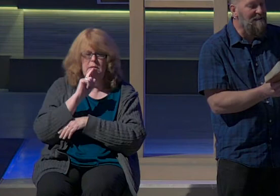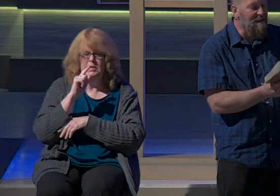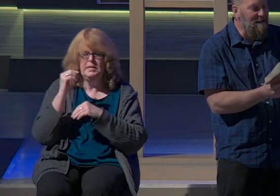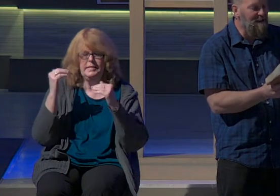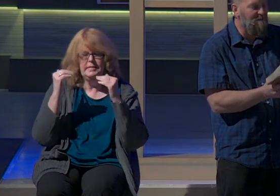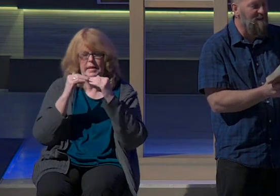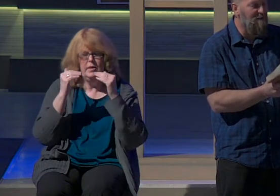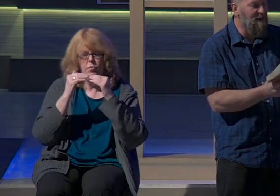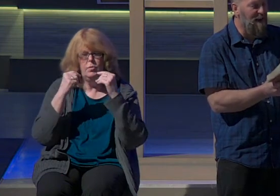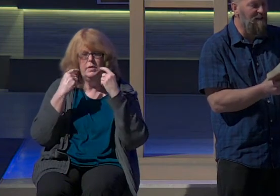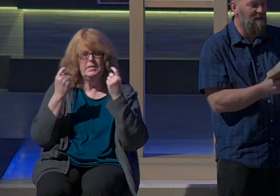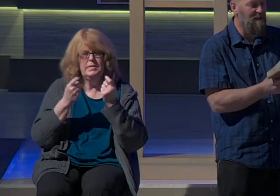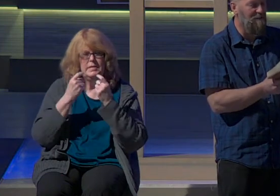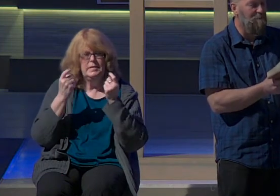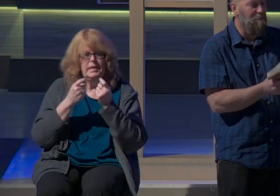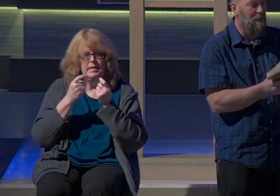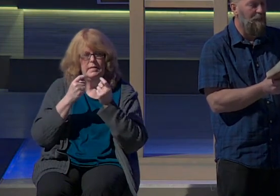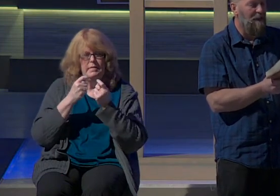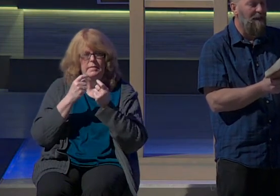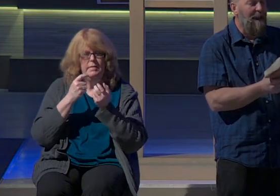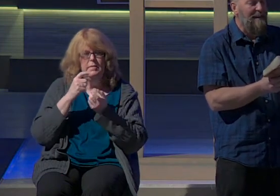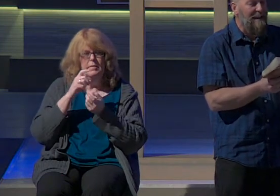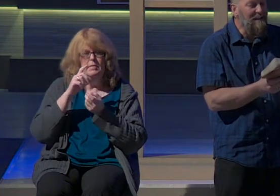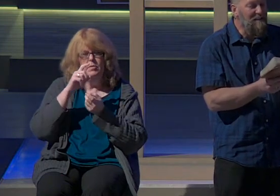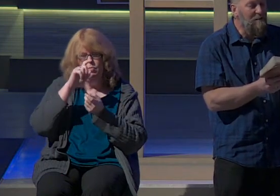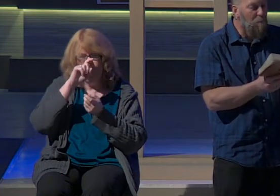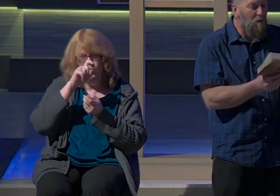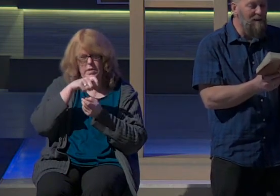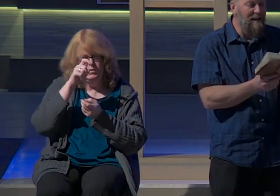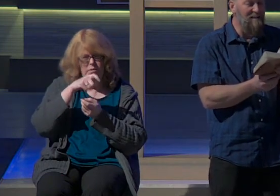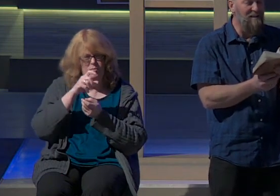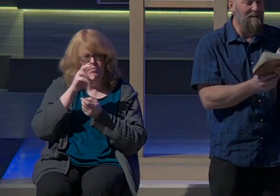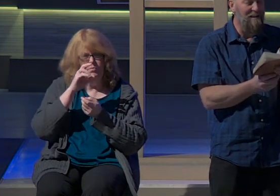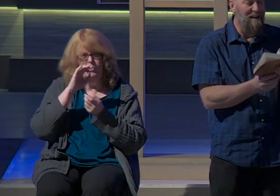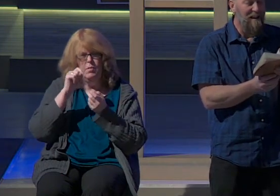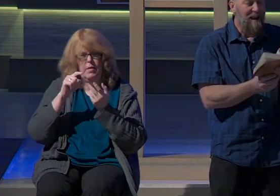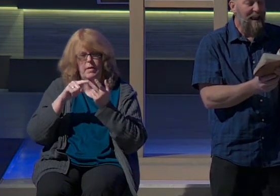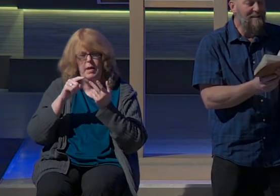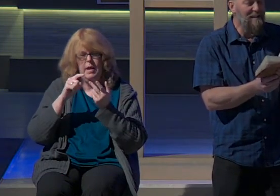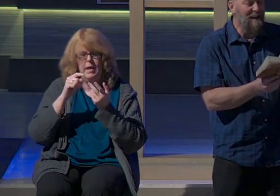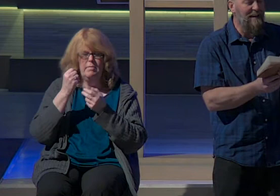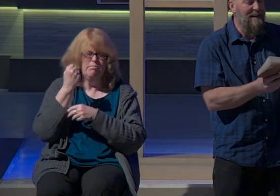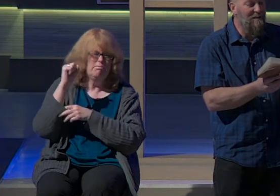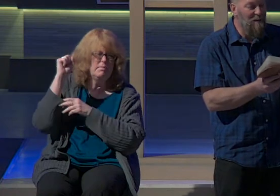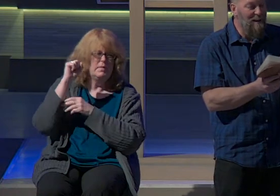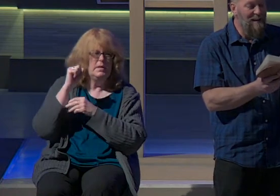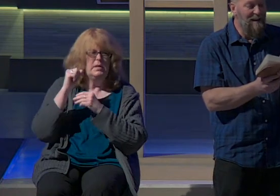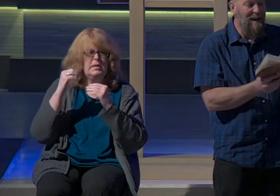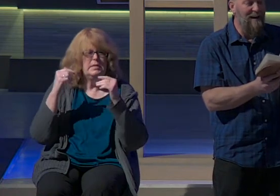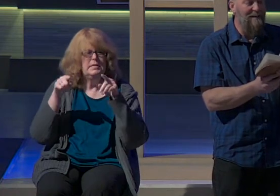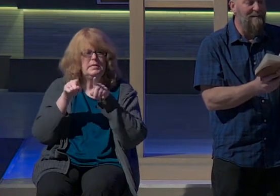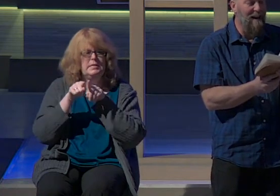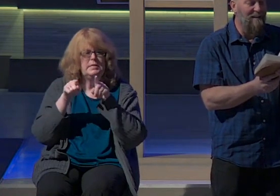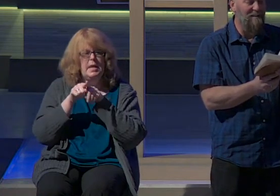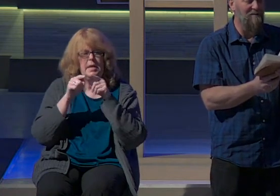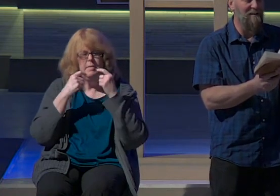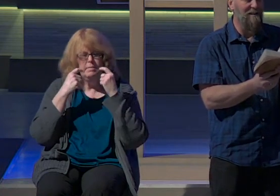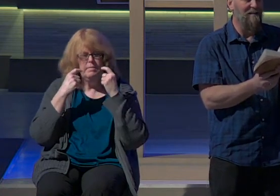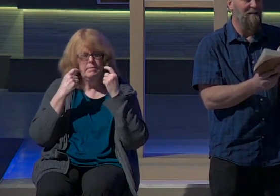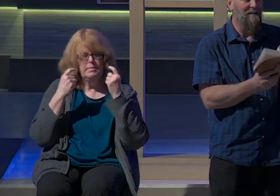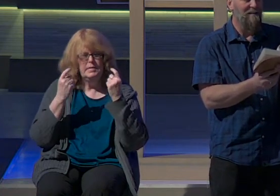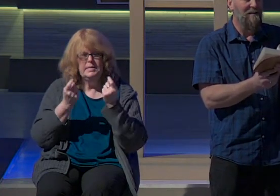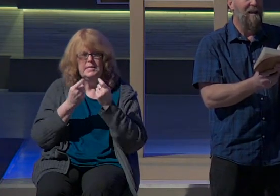the sin of divination, and insubordination as in iniquity and